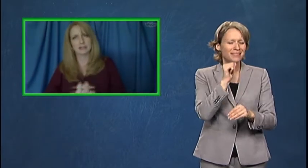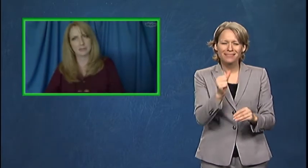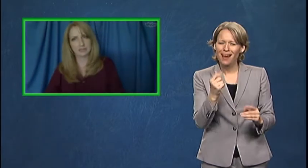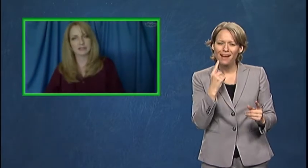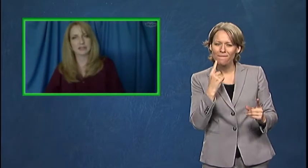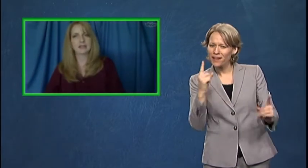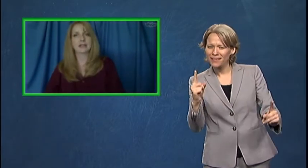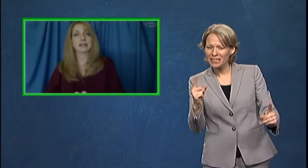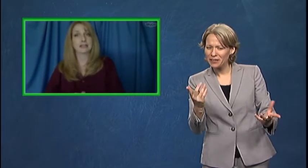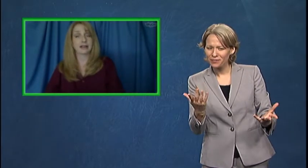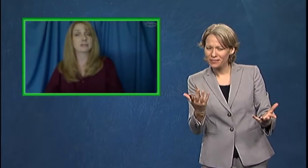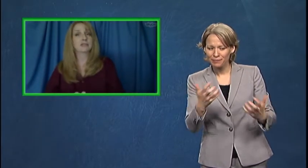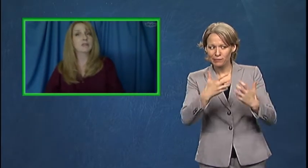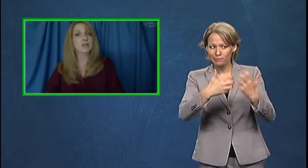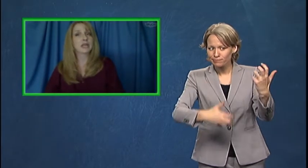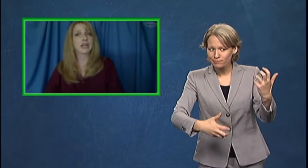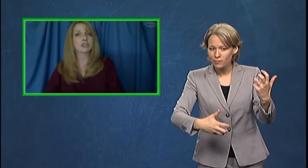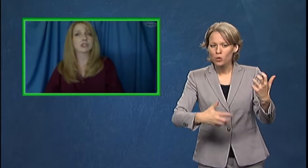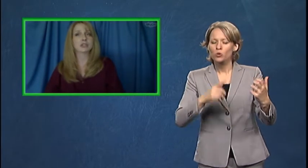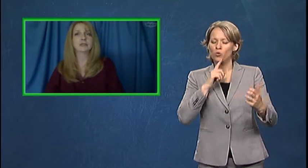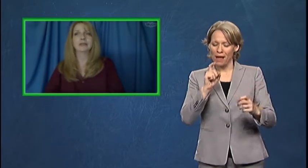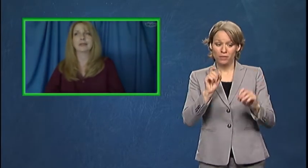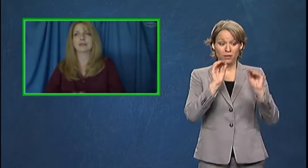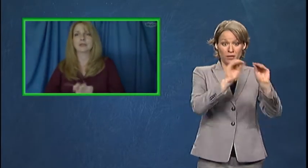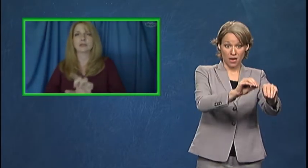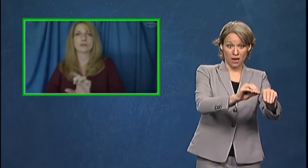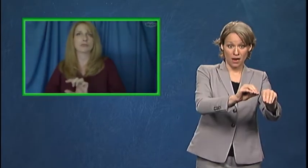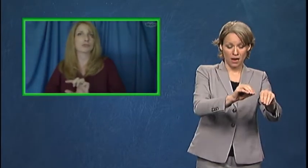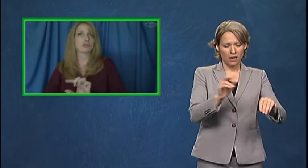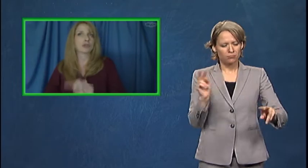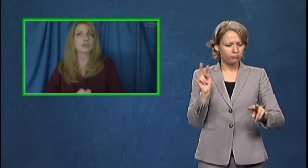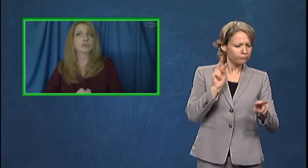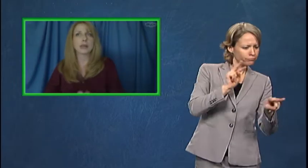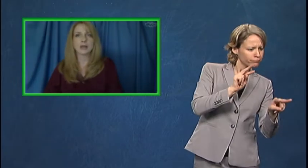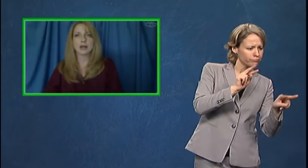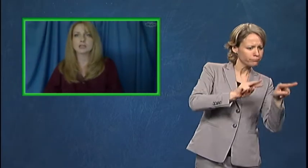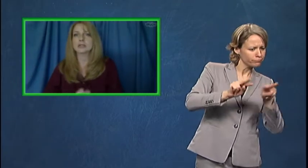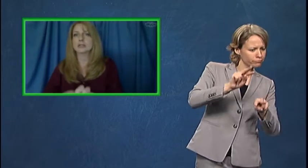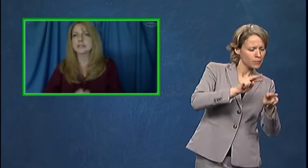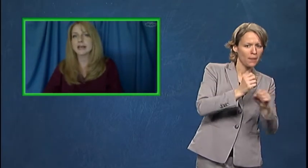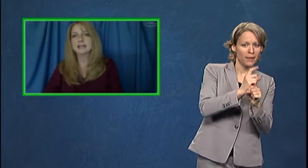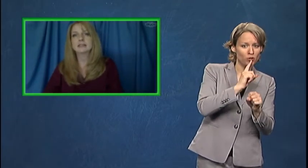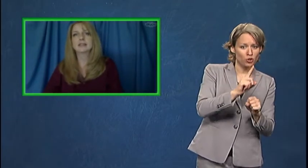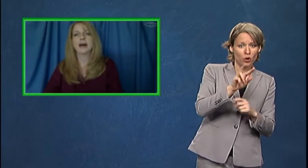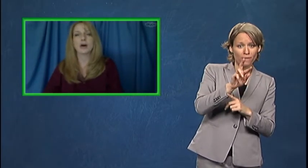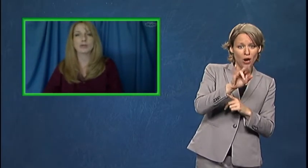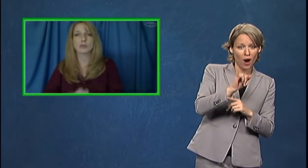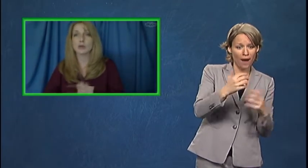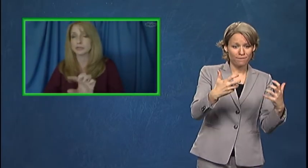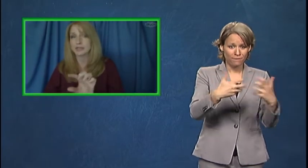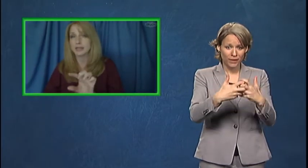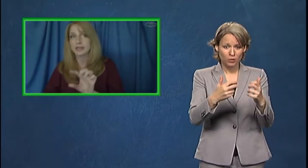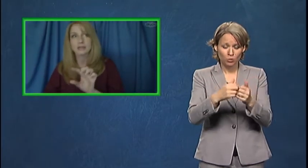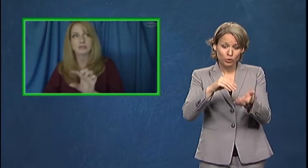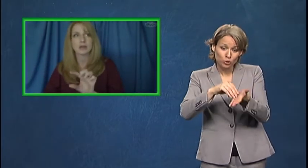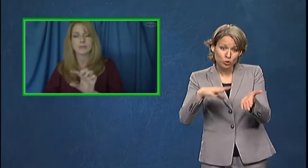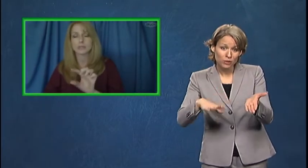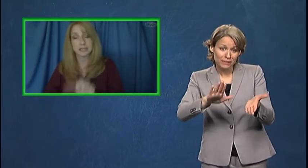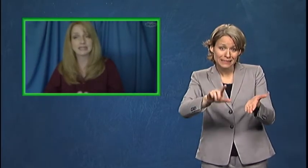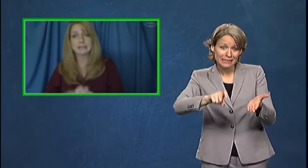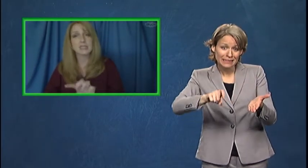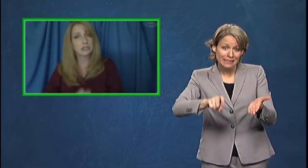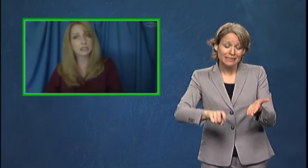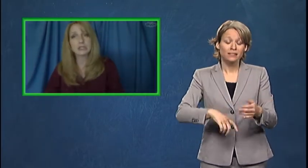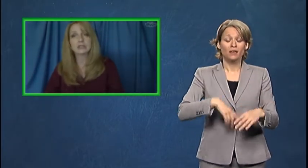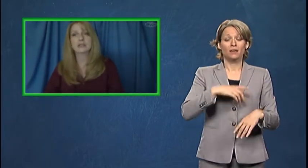the specific types of communication, the instructor's pedagogical intent, how they're